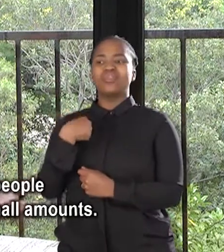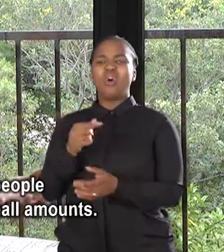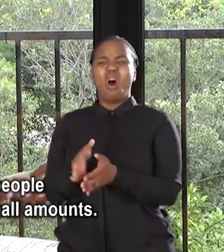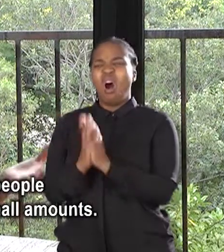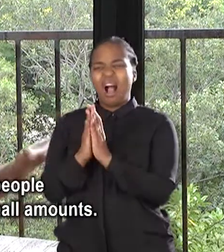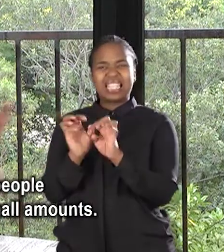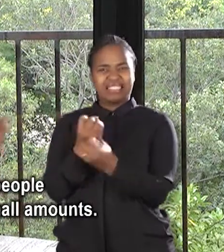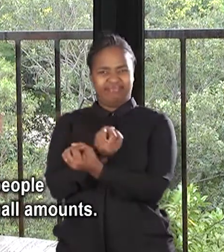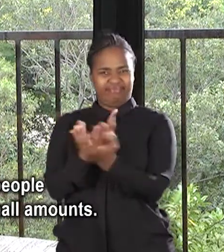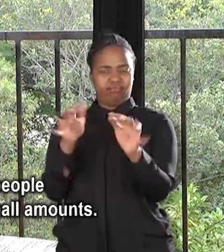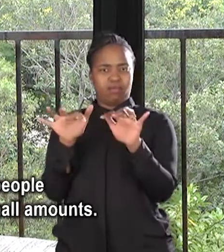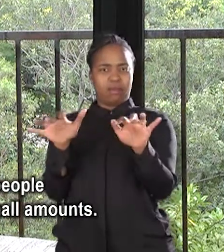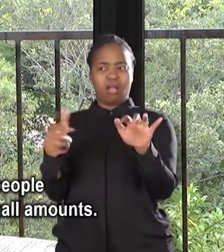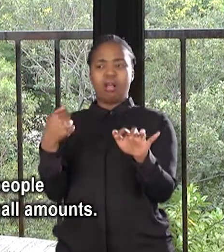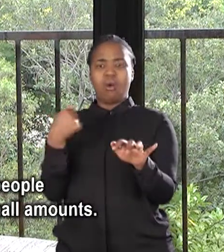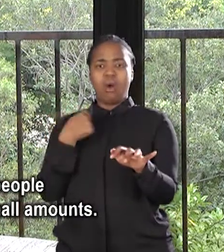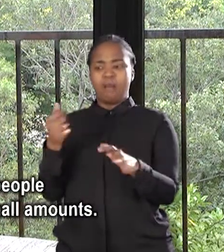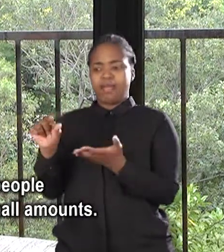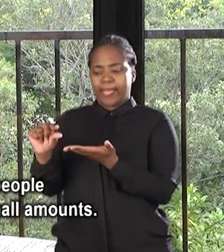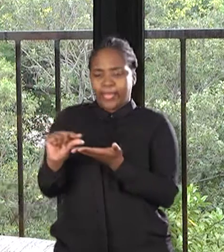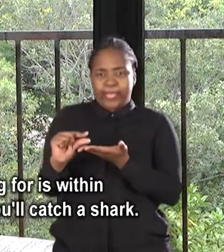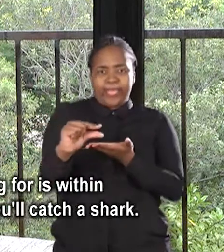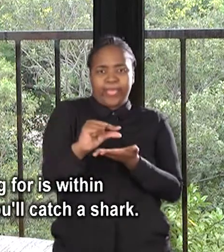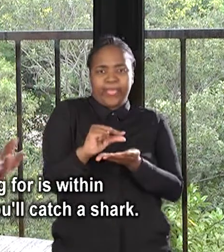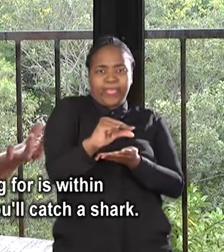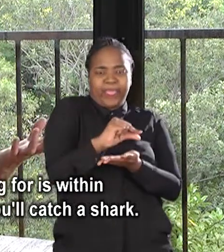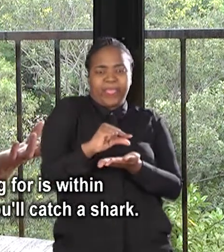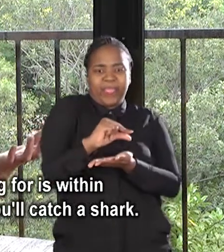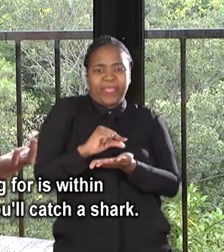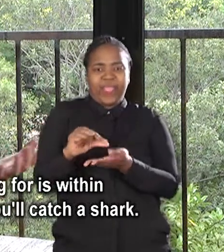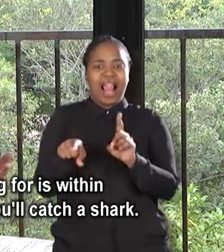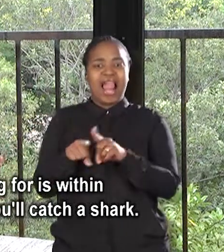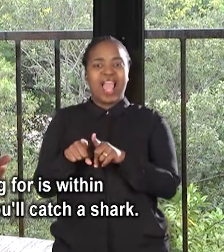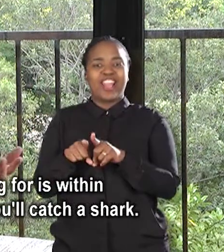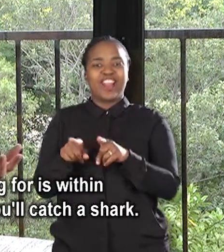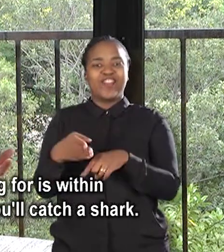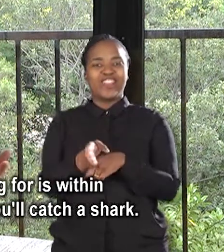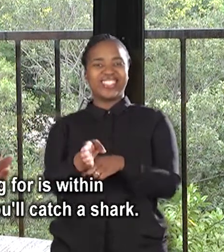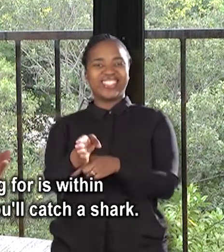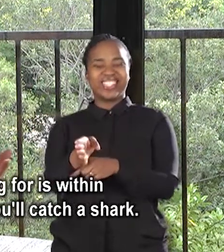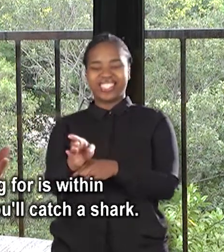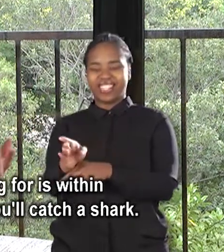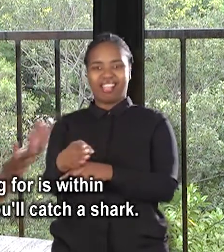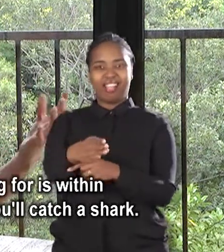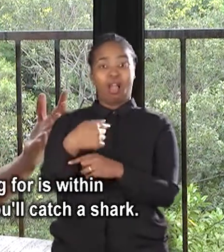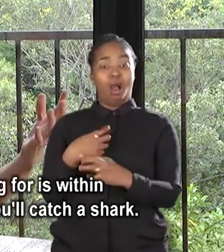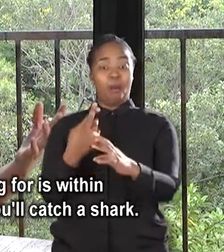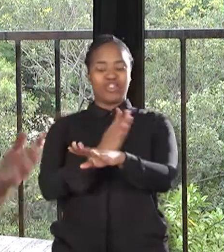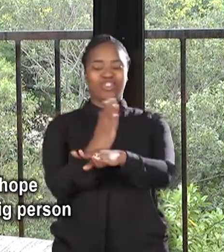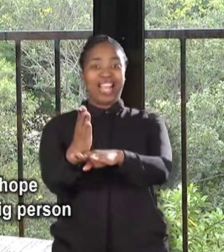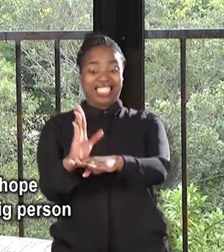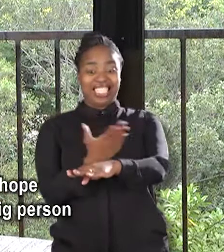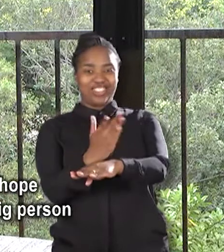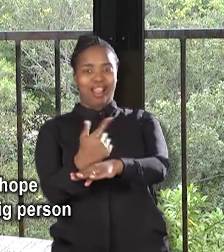you, and a whole lot of people will give you small amounts, and what you're hoping for within that group of fish is that you'll catch a